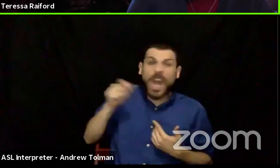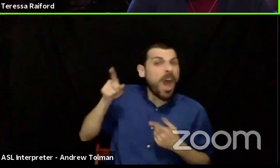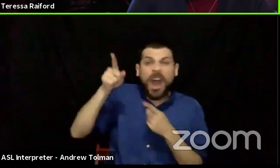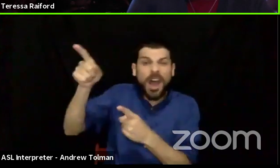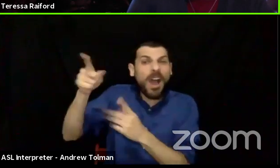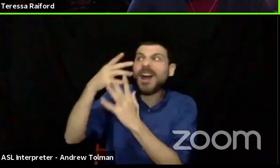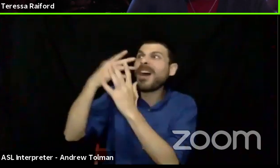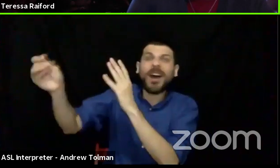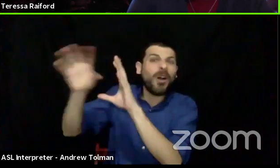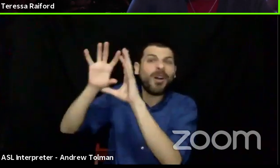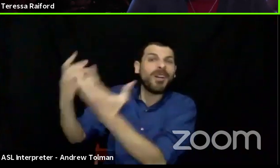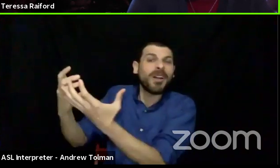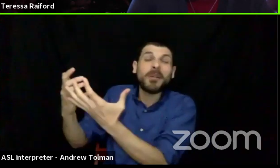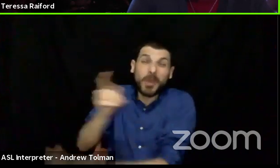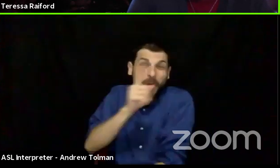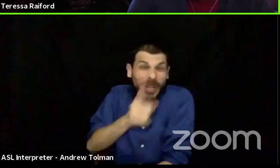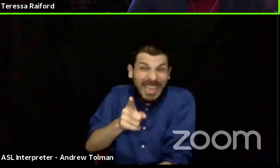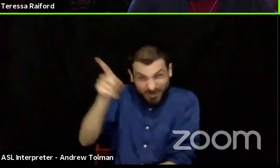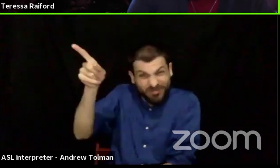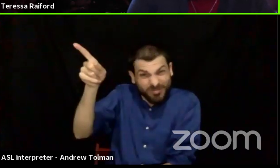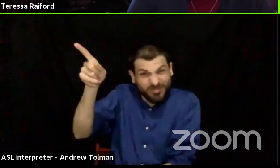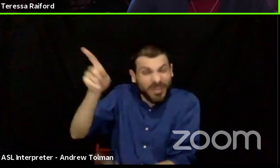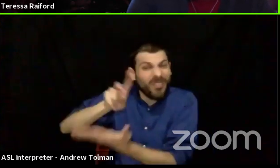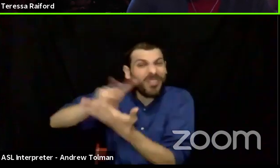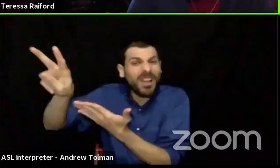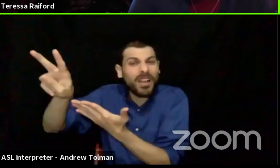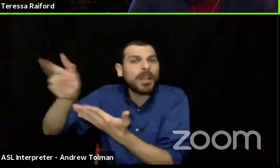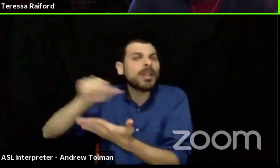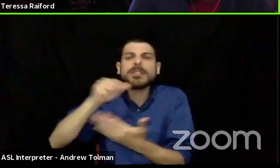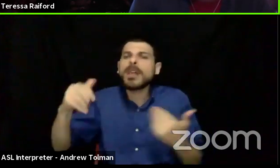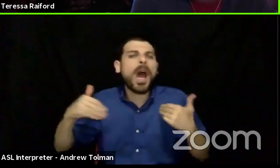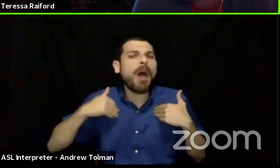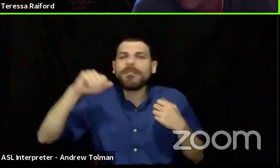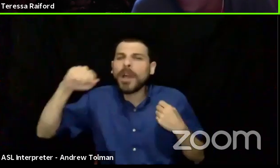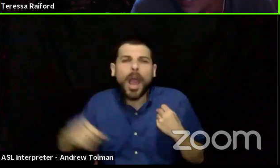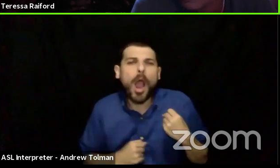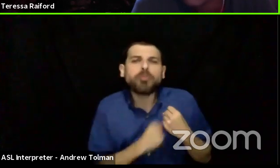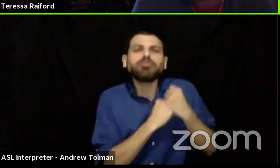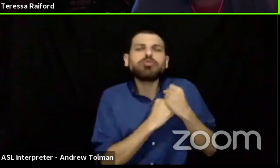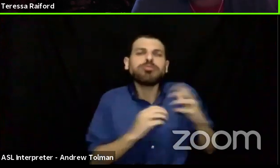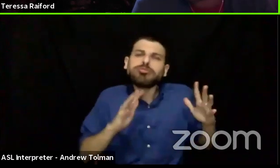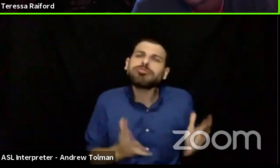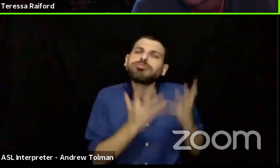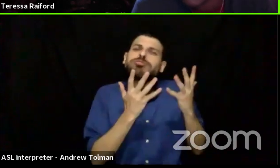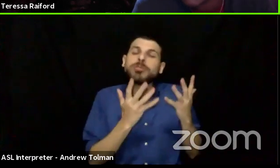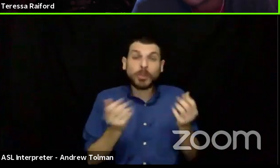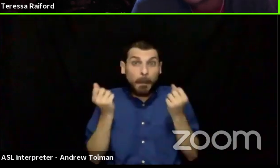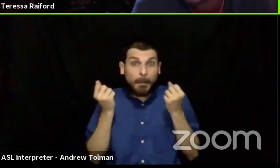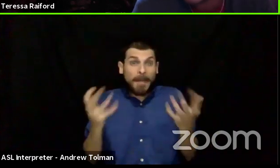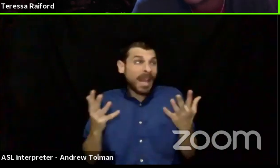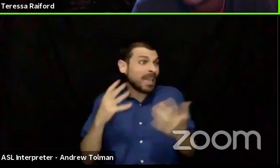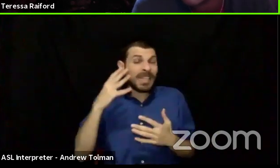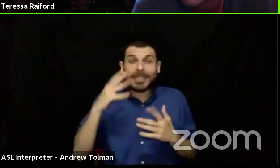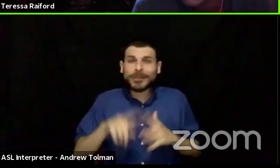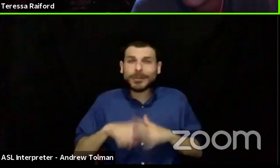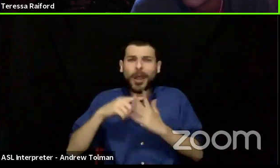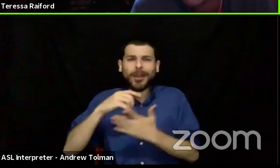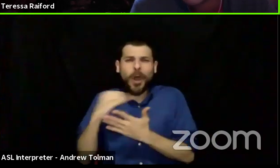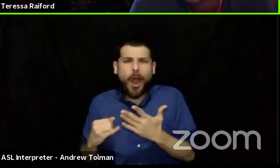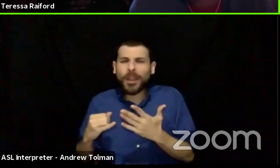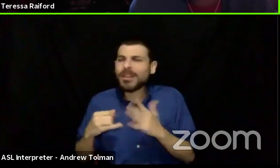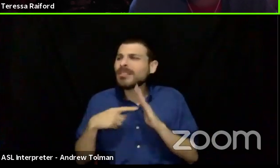a safety net for us. And so a lot of them, you know, got into like hip hop or music or poetry or dance.